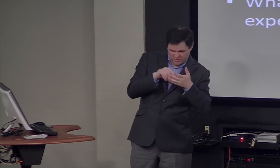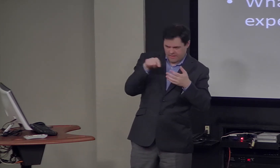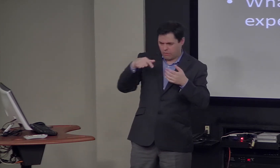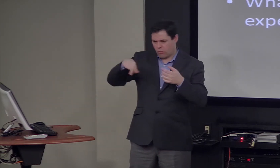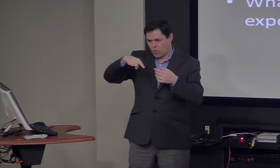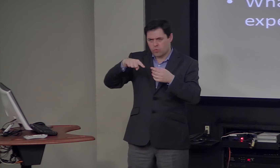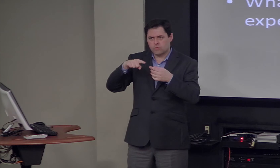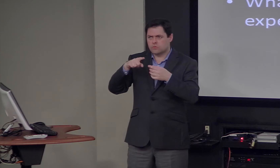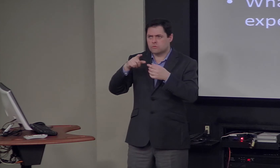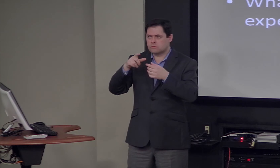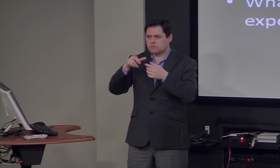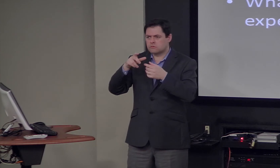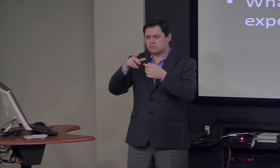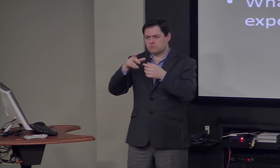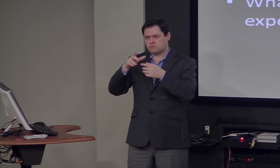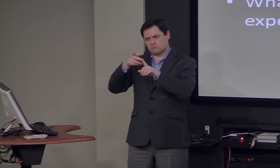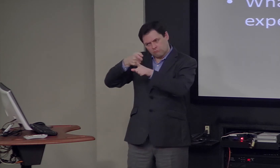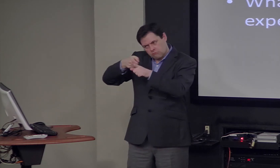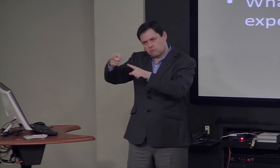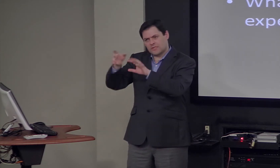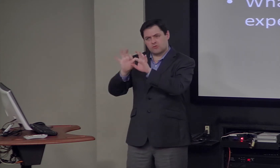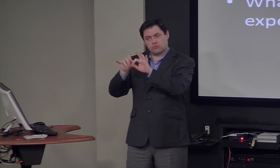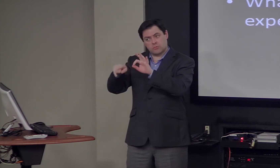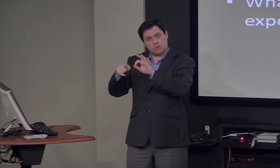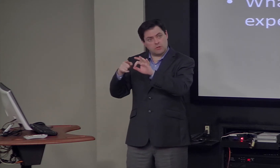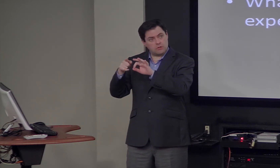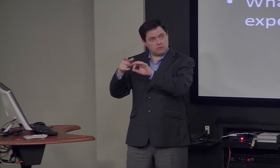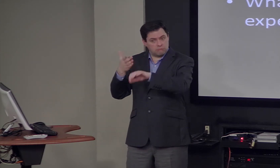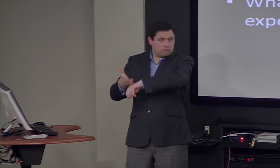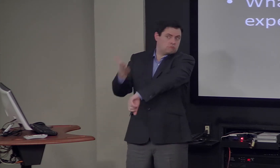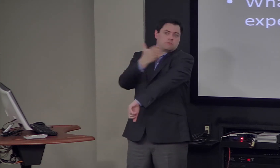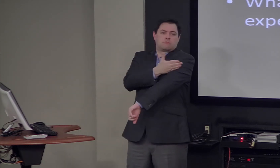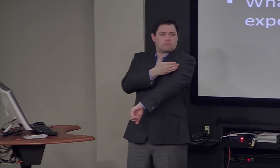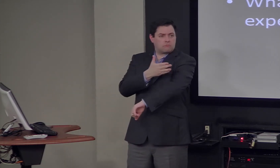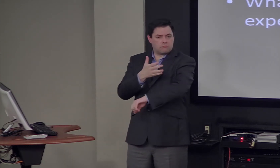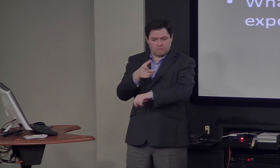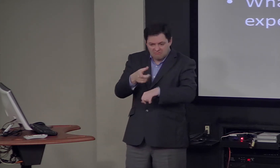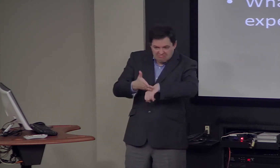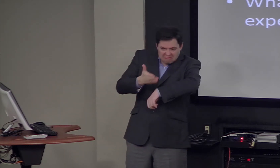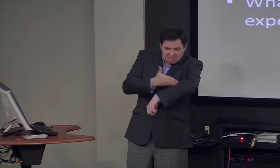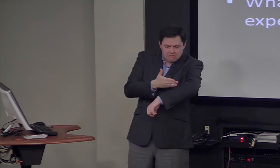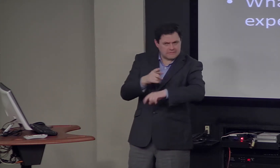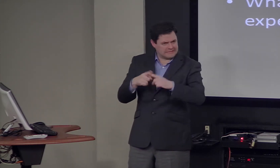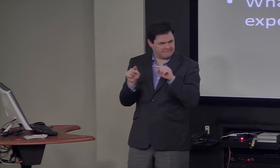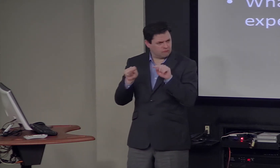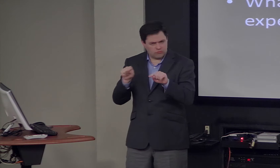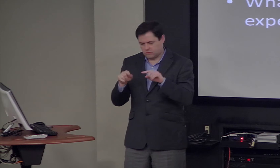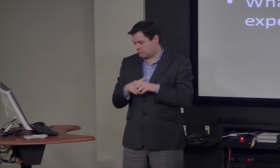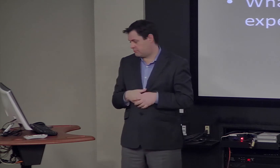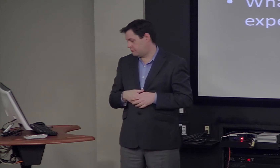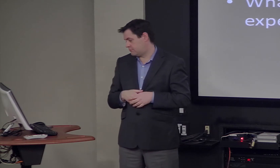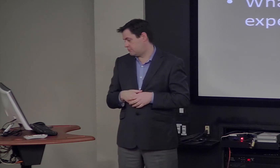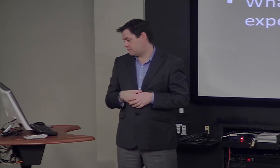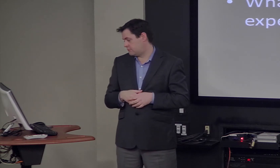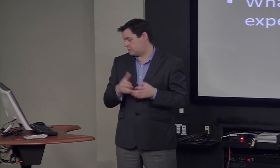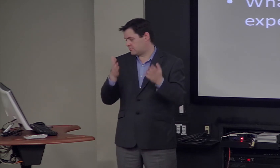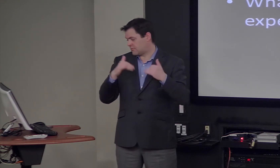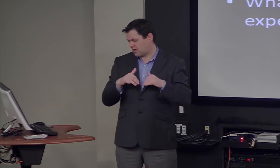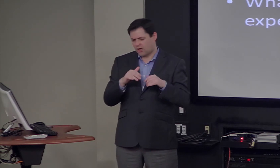that learning environment, what impact does that have on them? We also wanted to see if there was a difference between BSL learners and